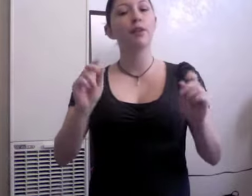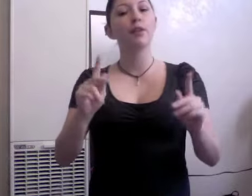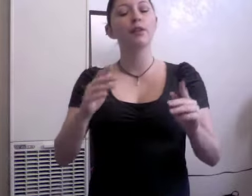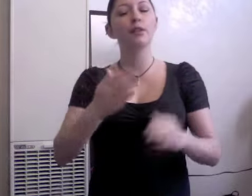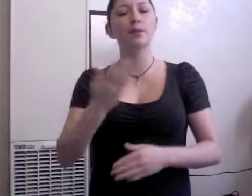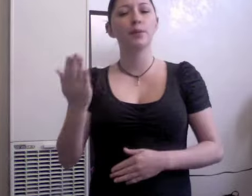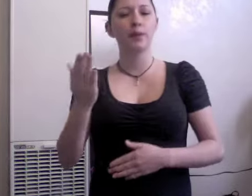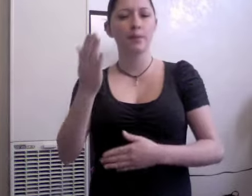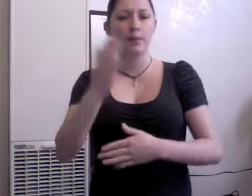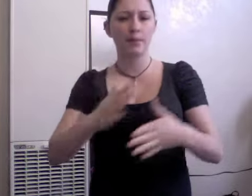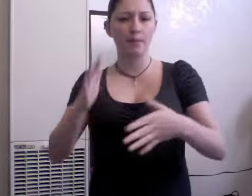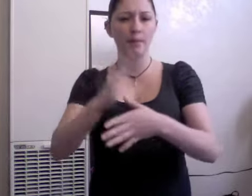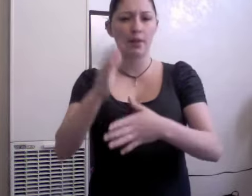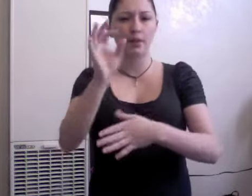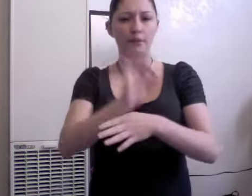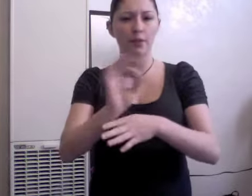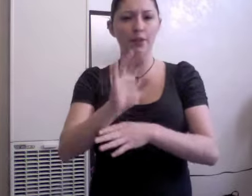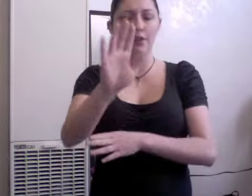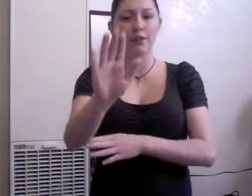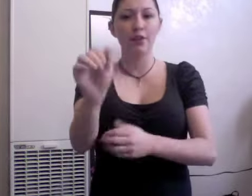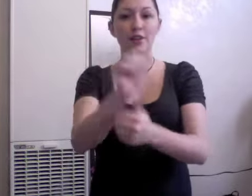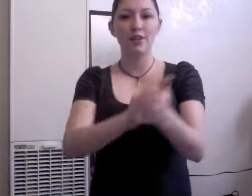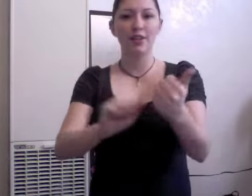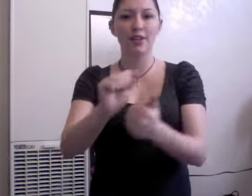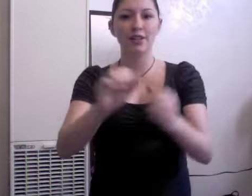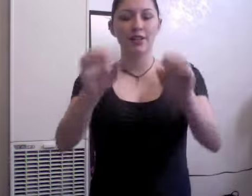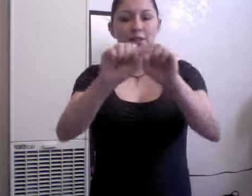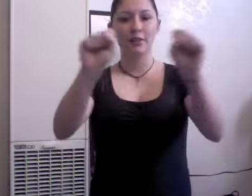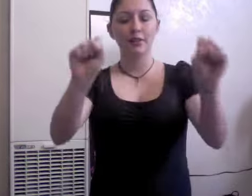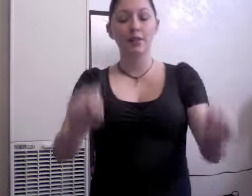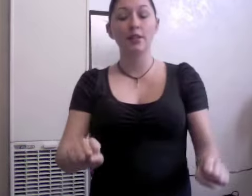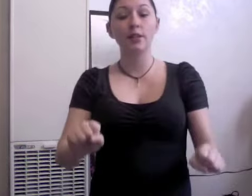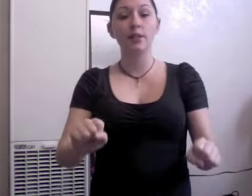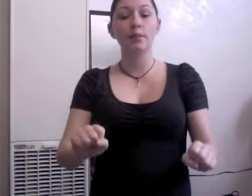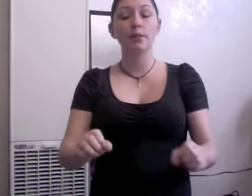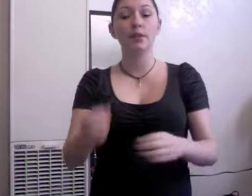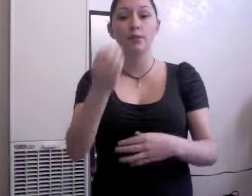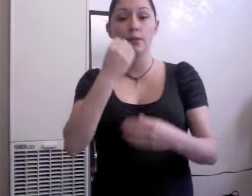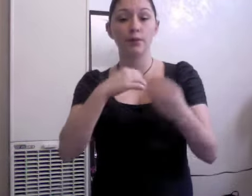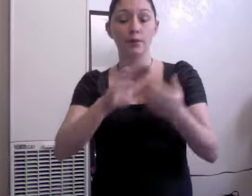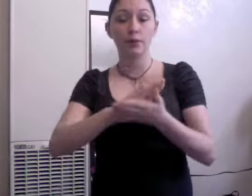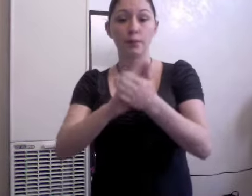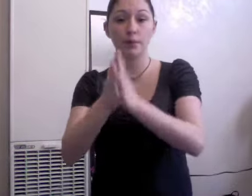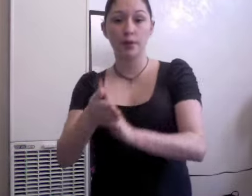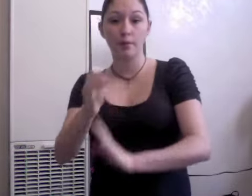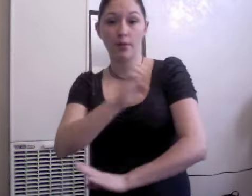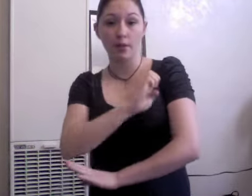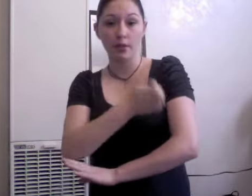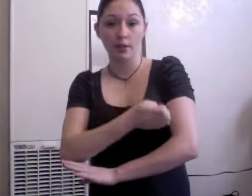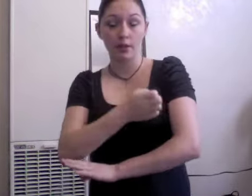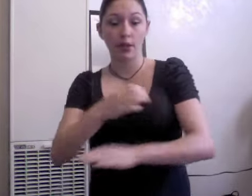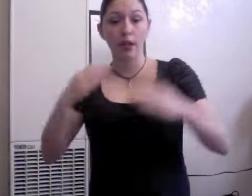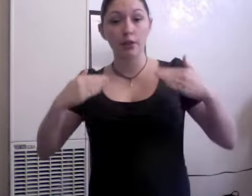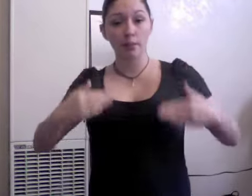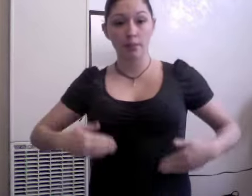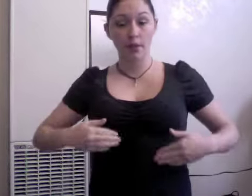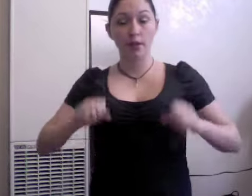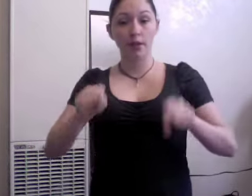digestive system is to turn the food that you eat into usable energy that your body can use to perform other functions.